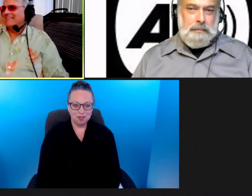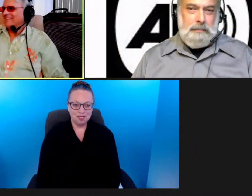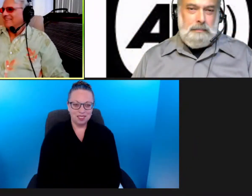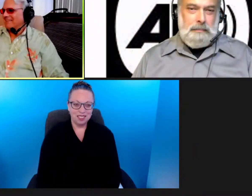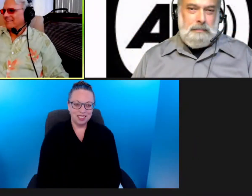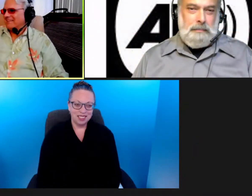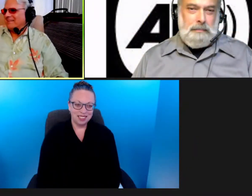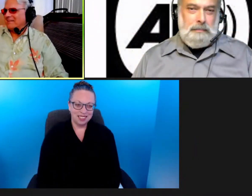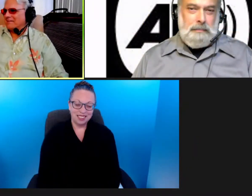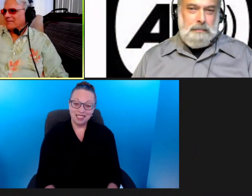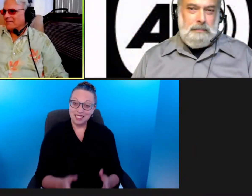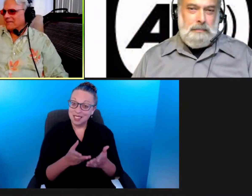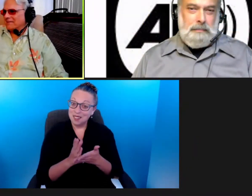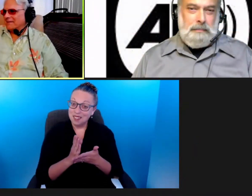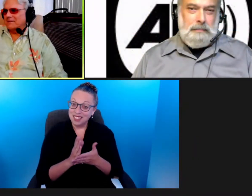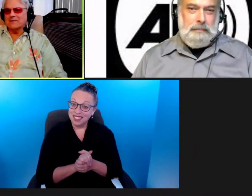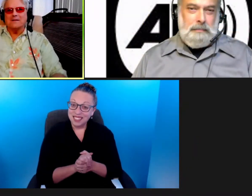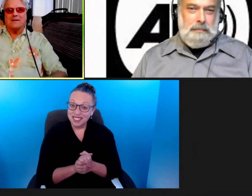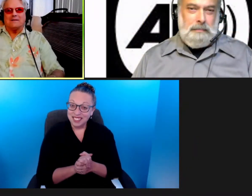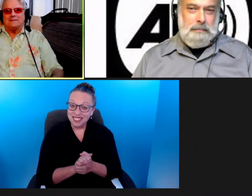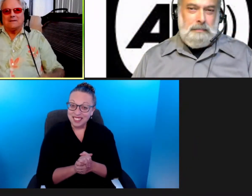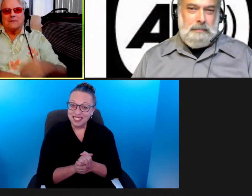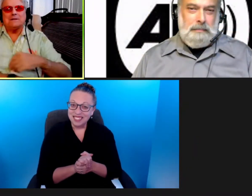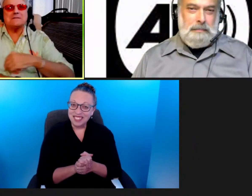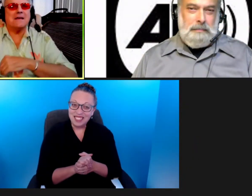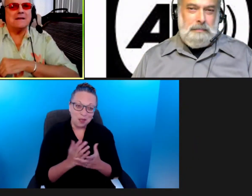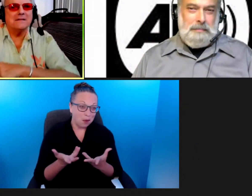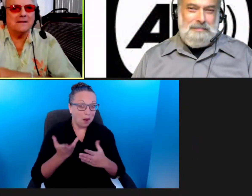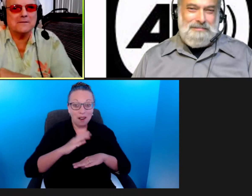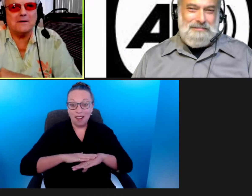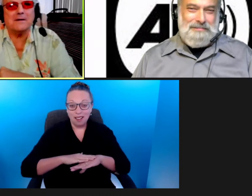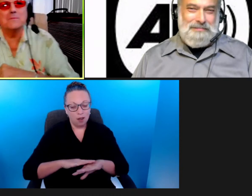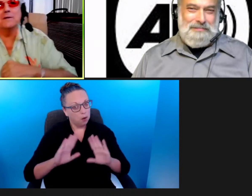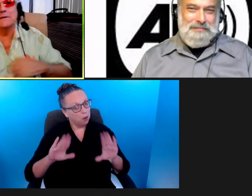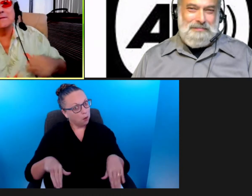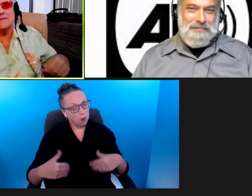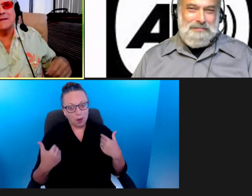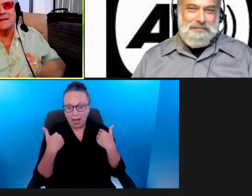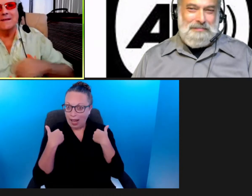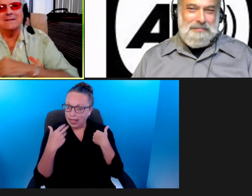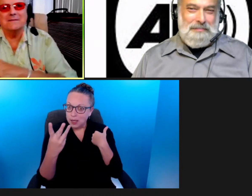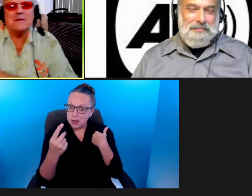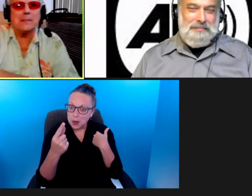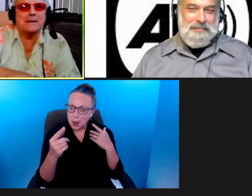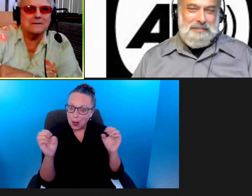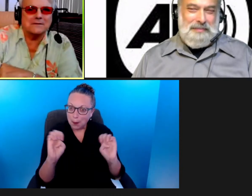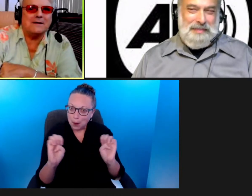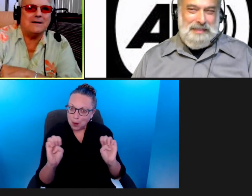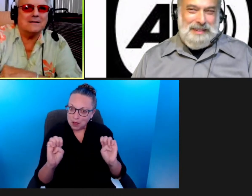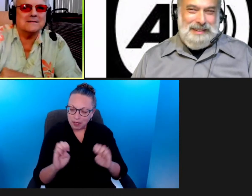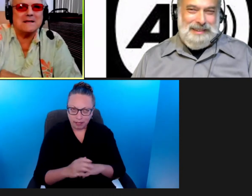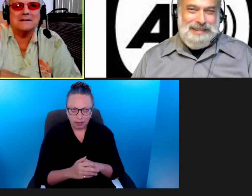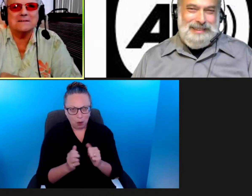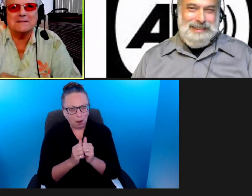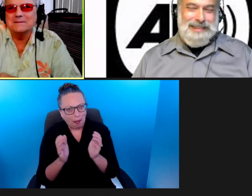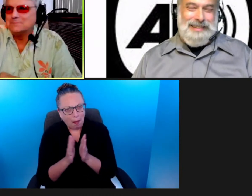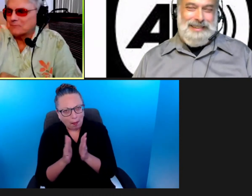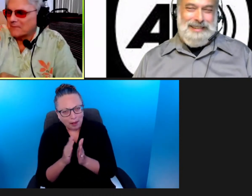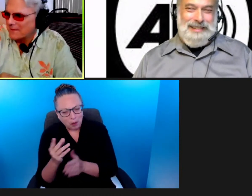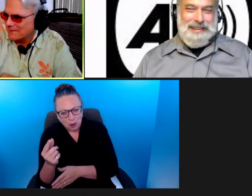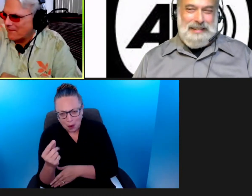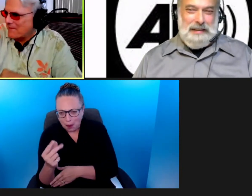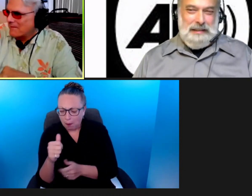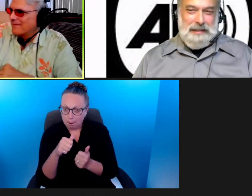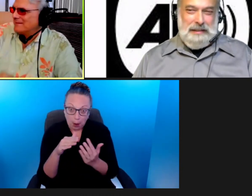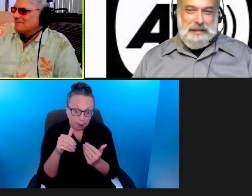All right. We are on. We just had a little dog emergency with little dogs, actually.